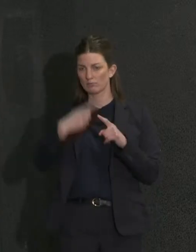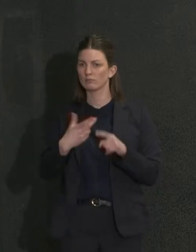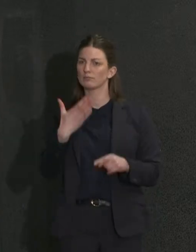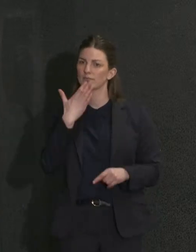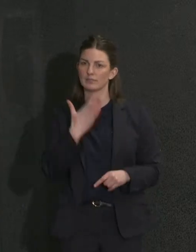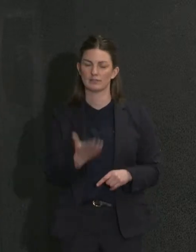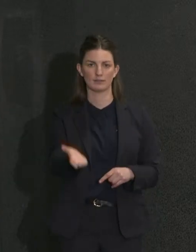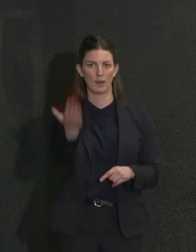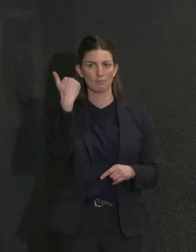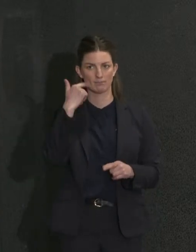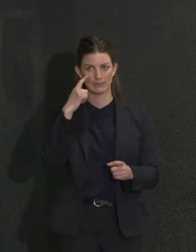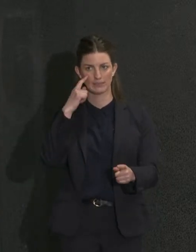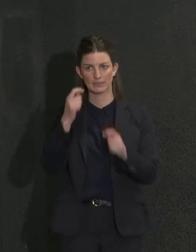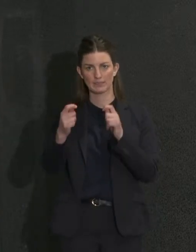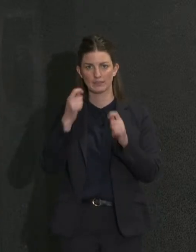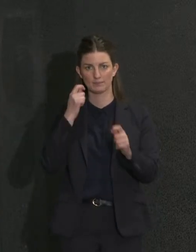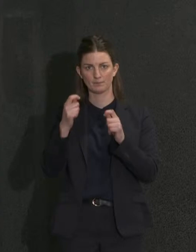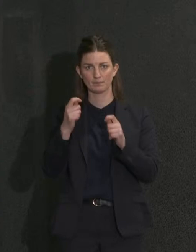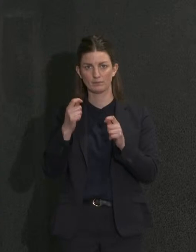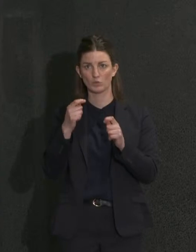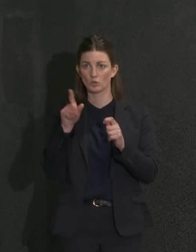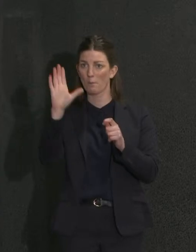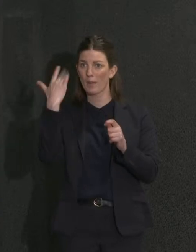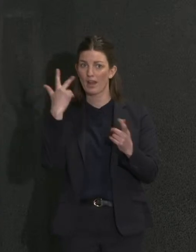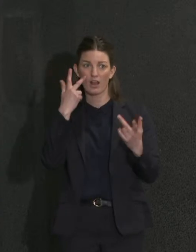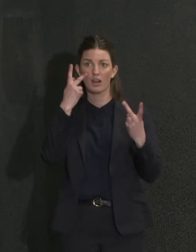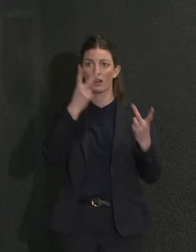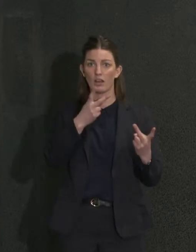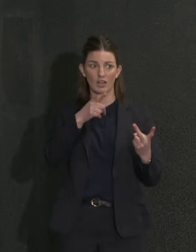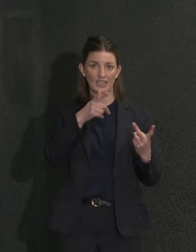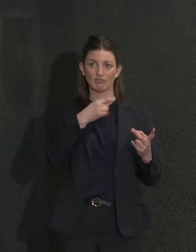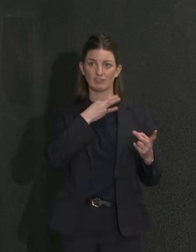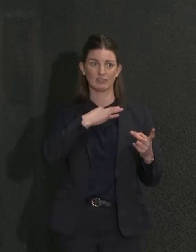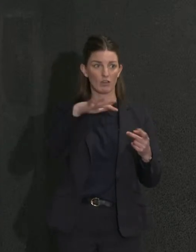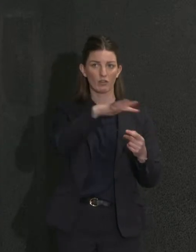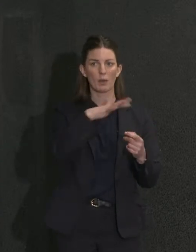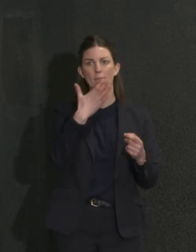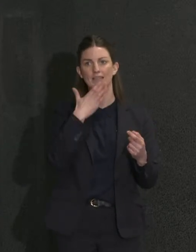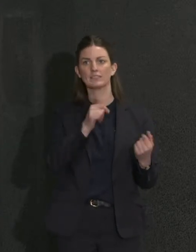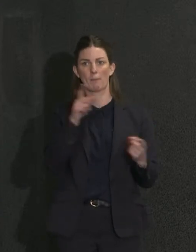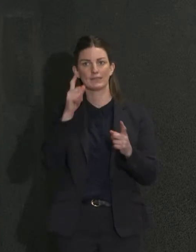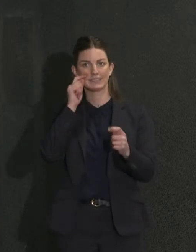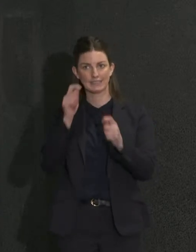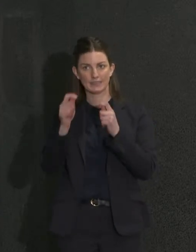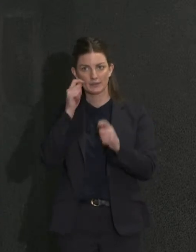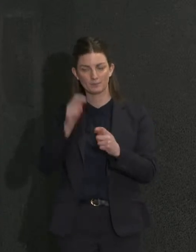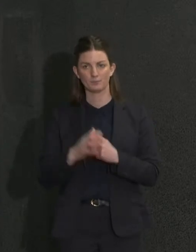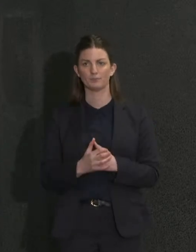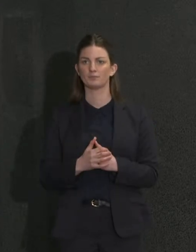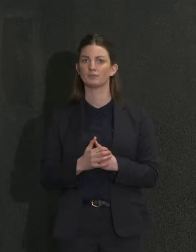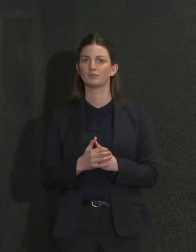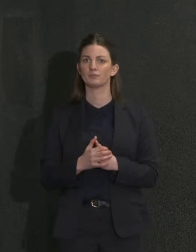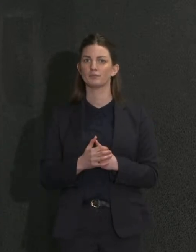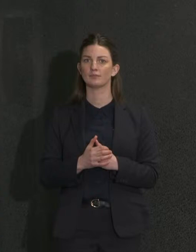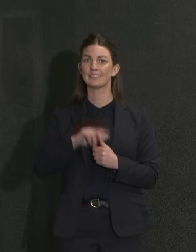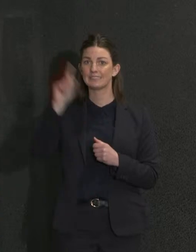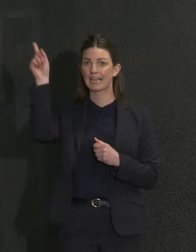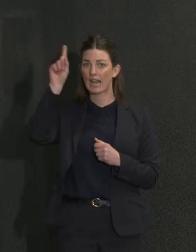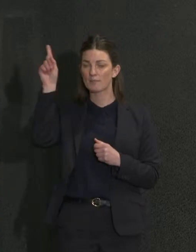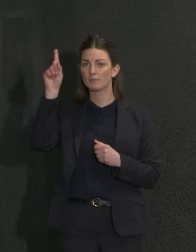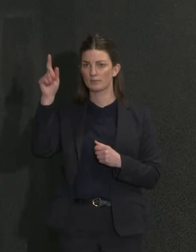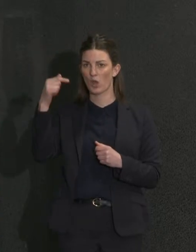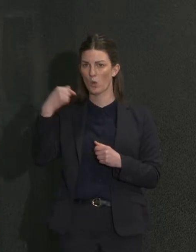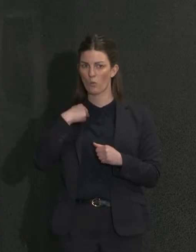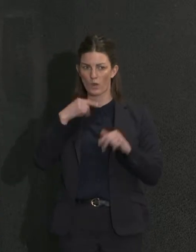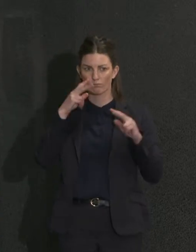or any connection to any of the exposure sites that continue to be listed. Our primary areas of activity today then, we're